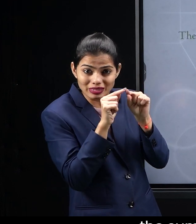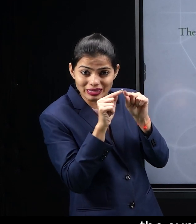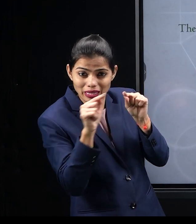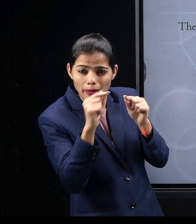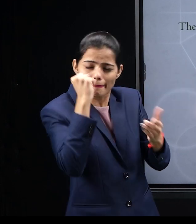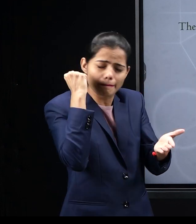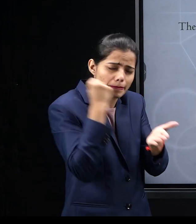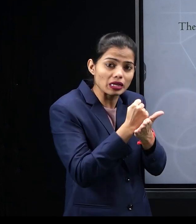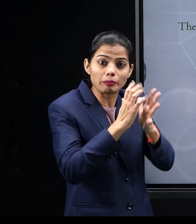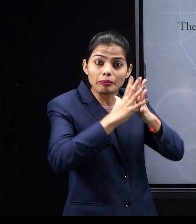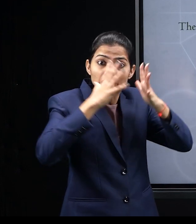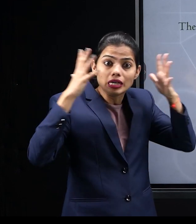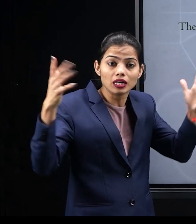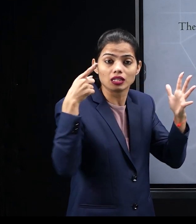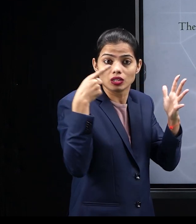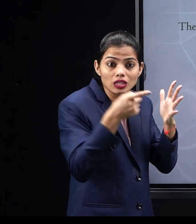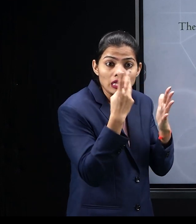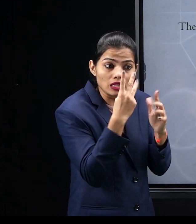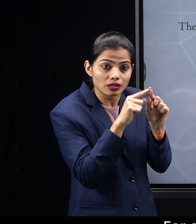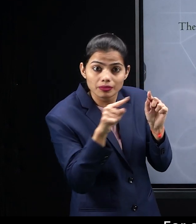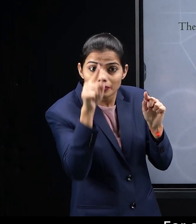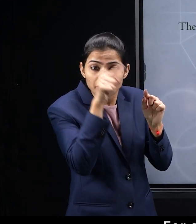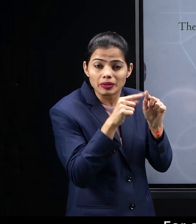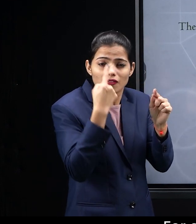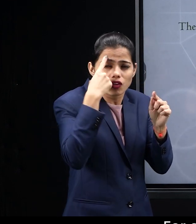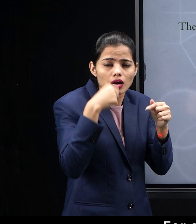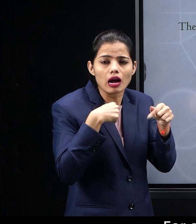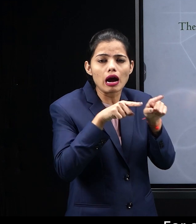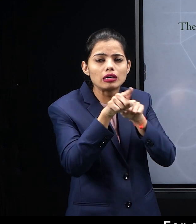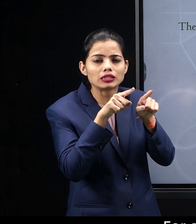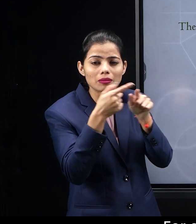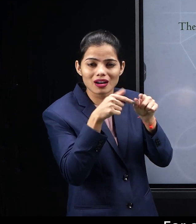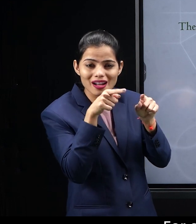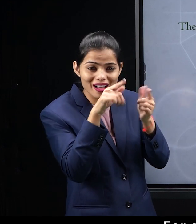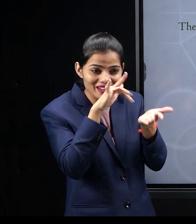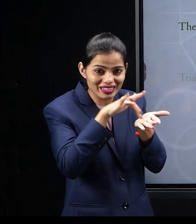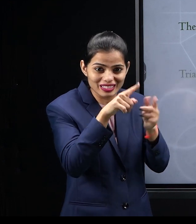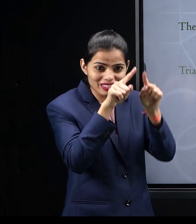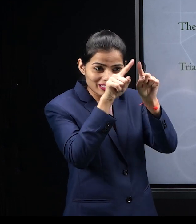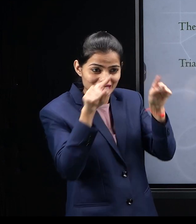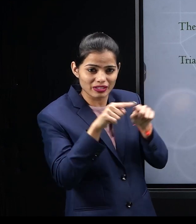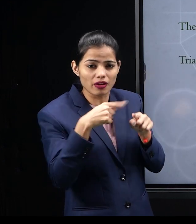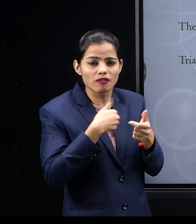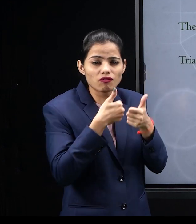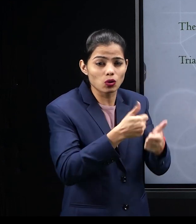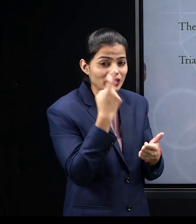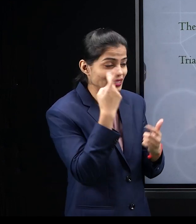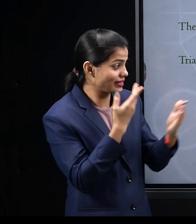greater than the third side. For example, consider the following triangle ABC.